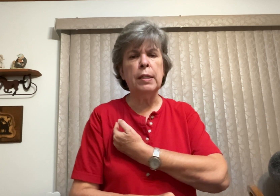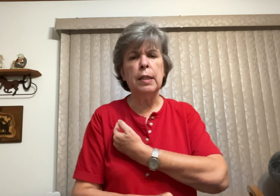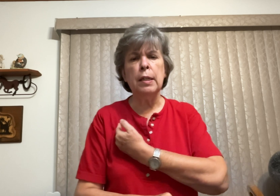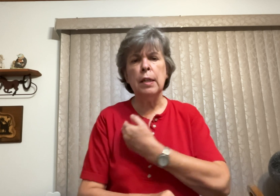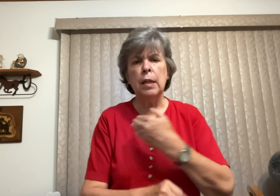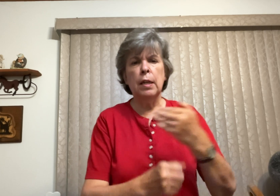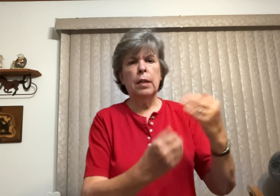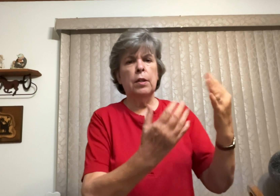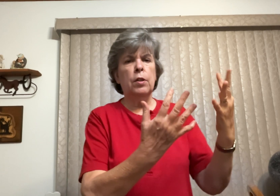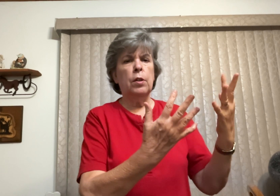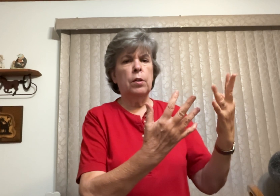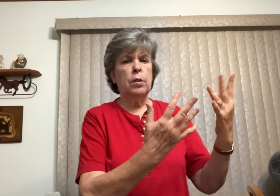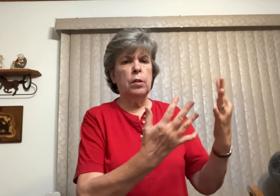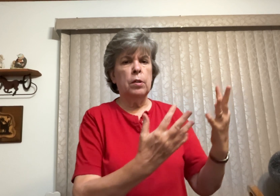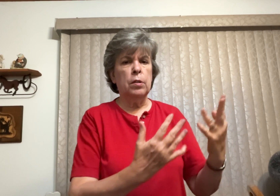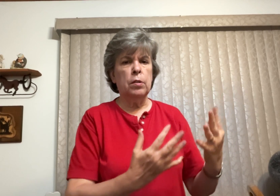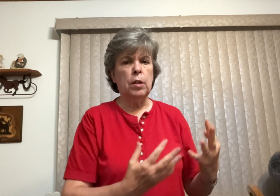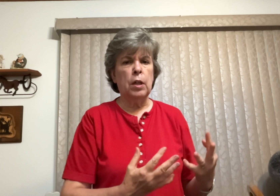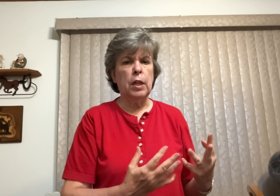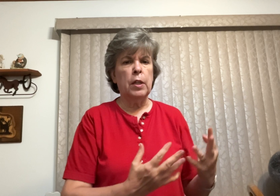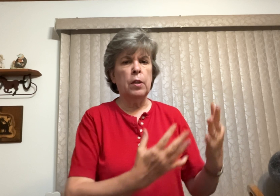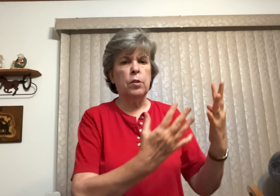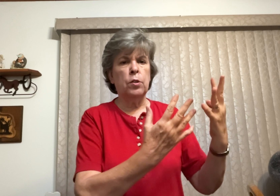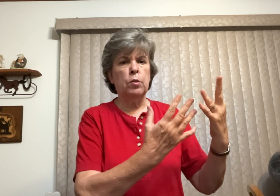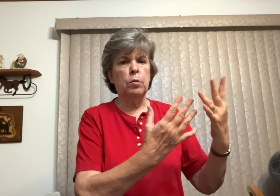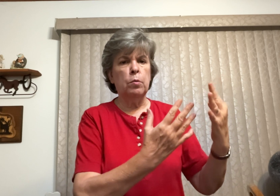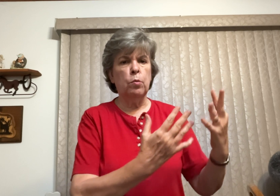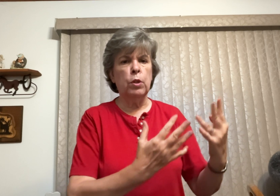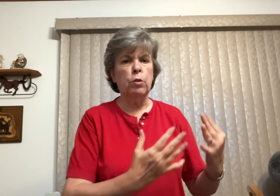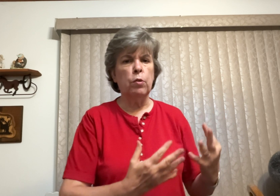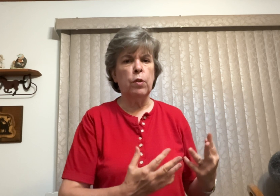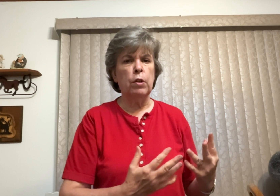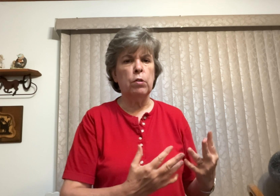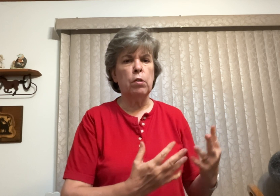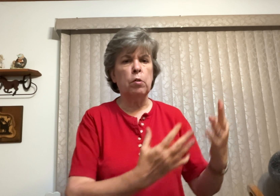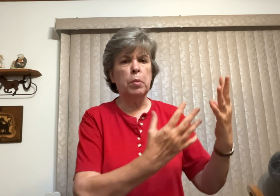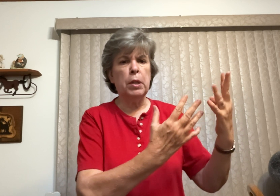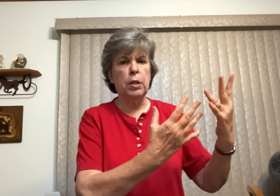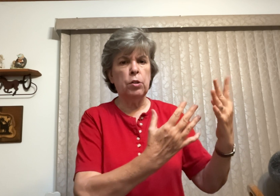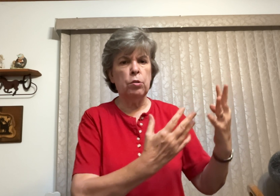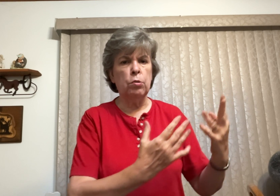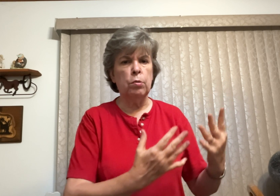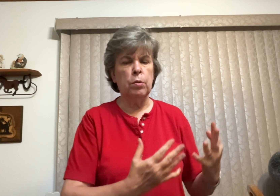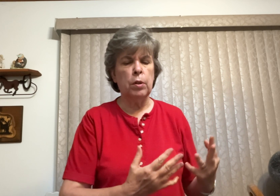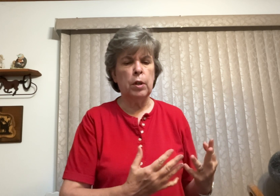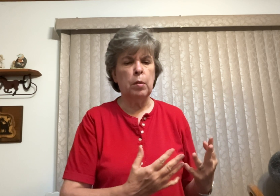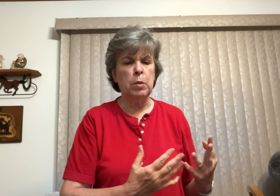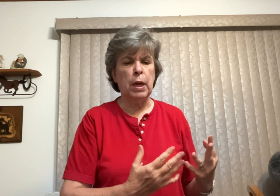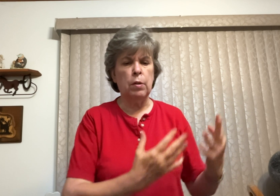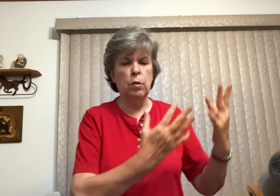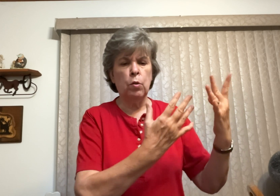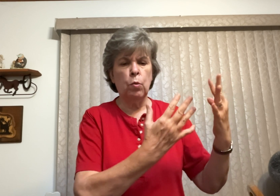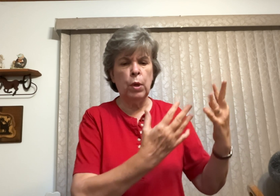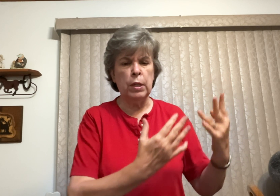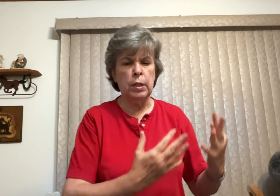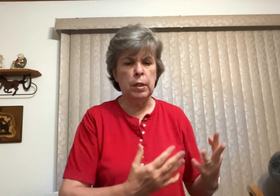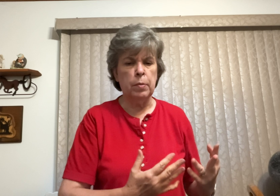waiting, it's kind of like this. You wiggle your fingers a little bit as you come down, waiting.